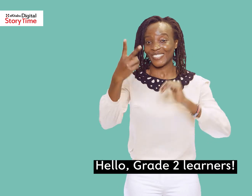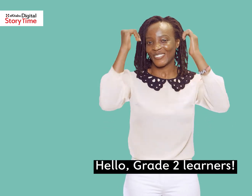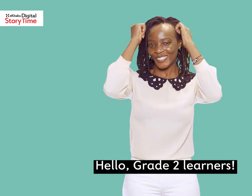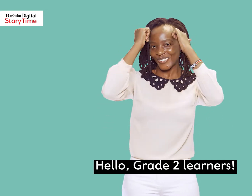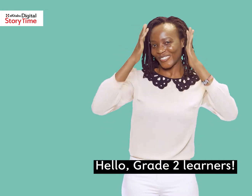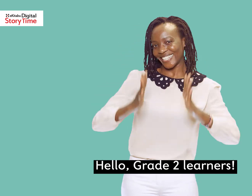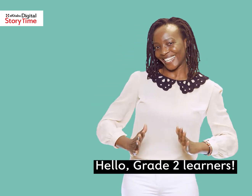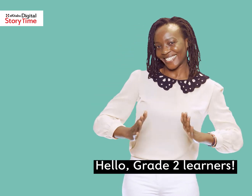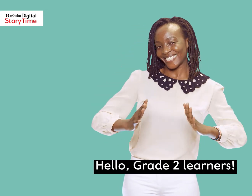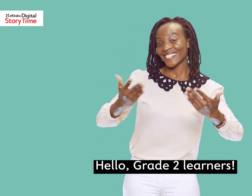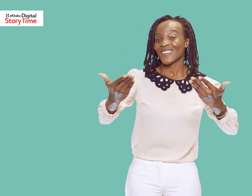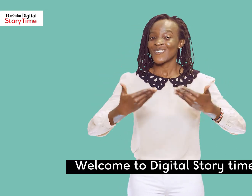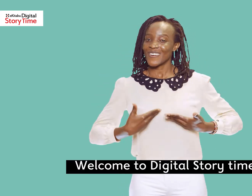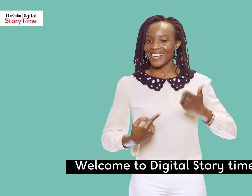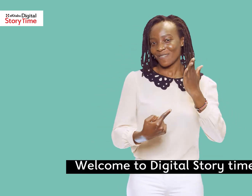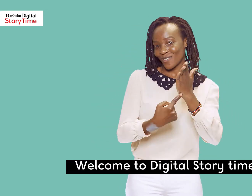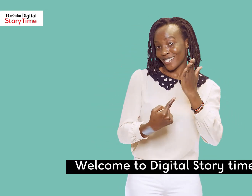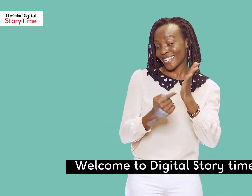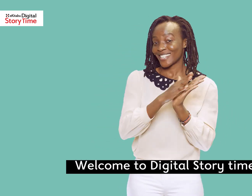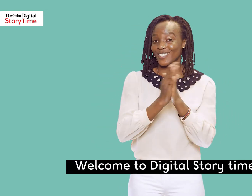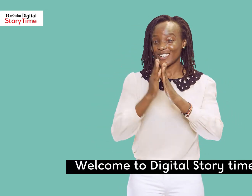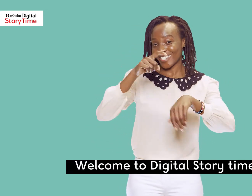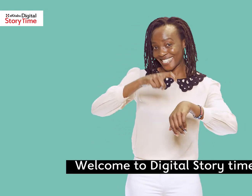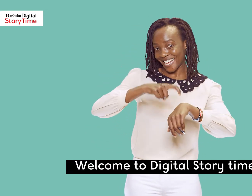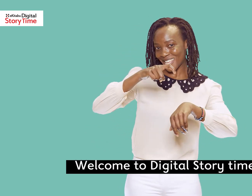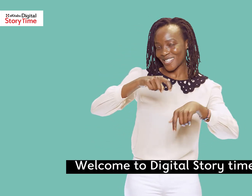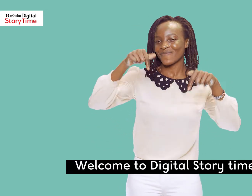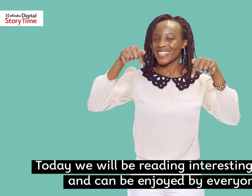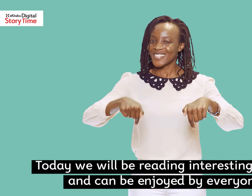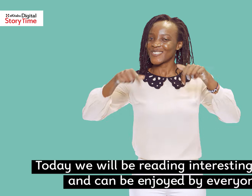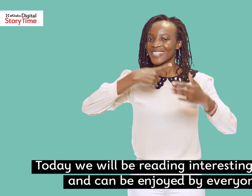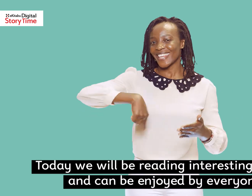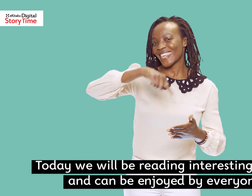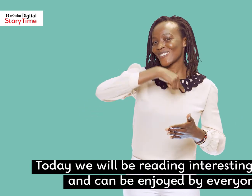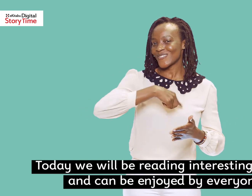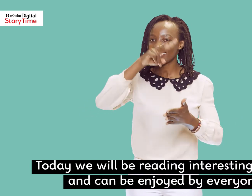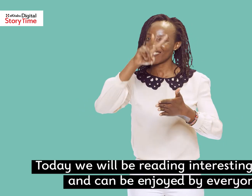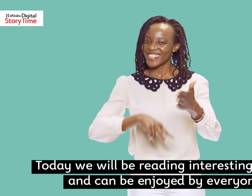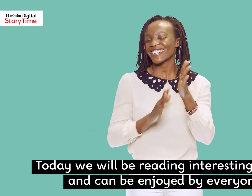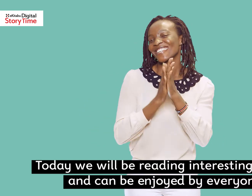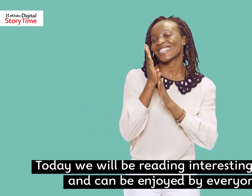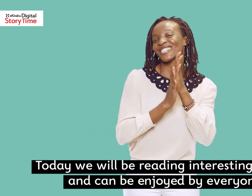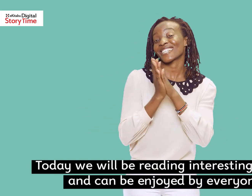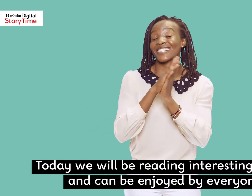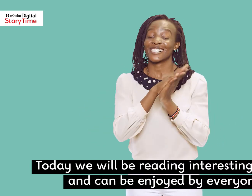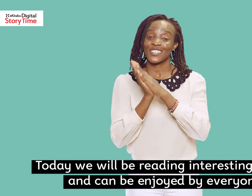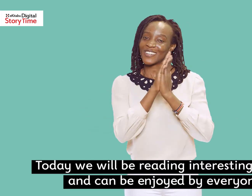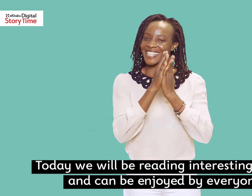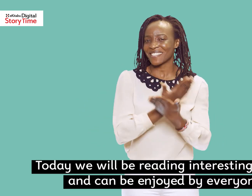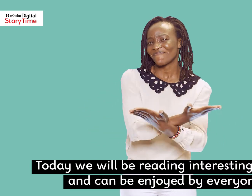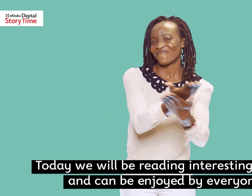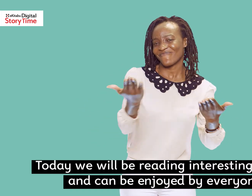Hello, Grade 2 learners. Welcome to Digital Story Time. Today, we will be reading